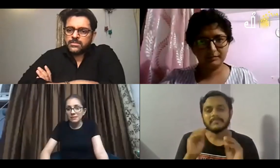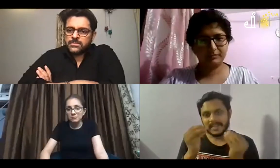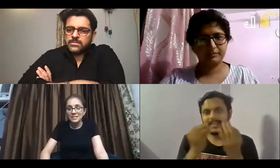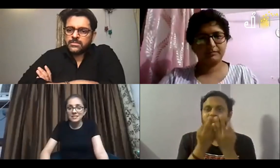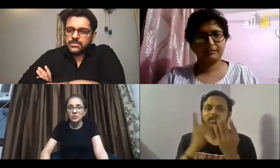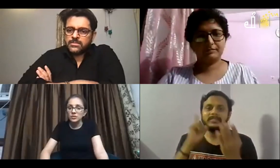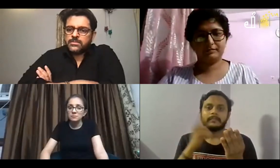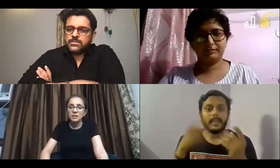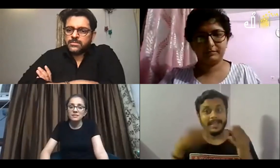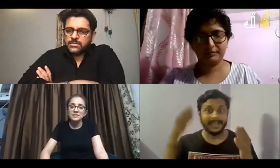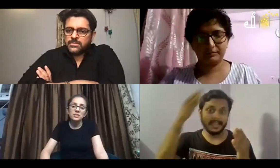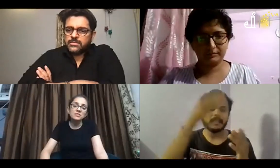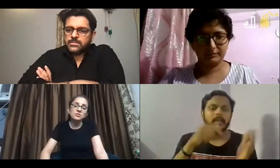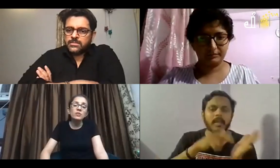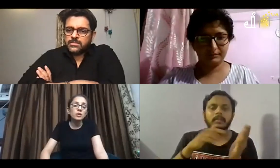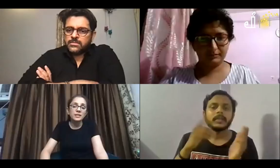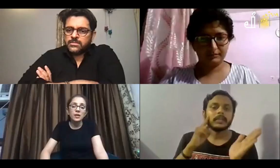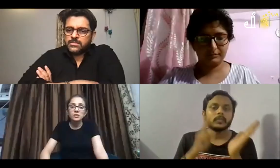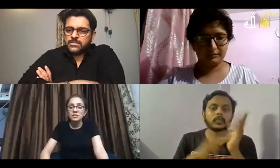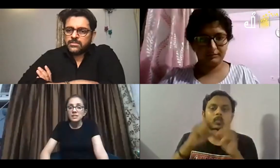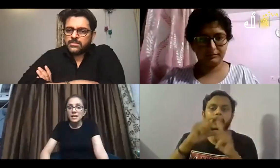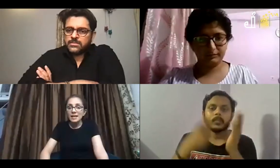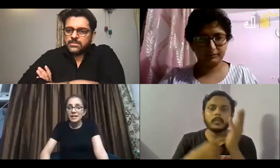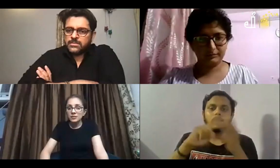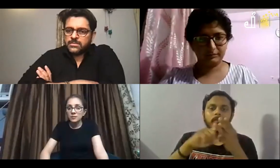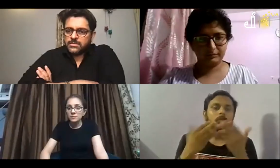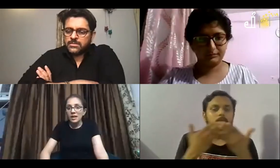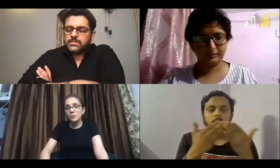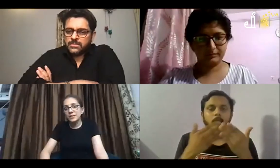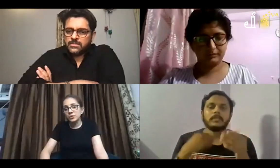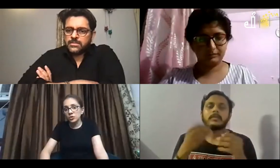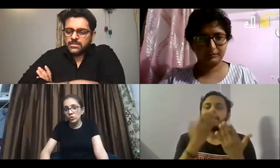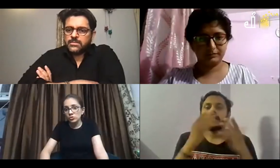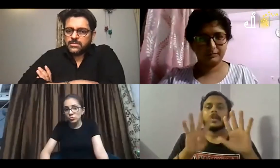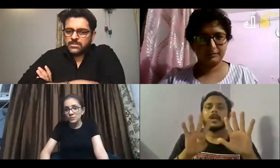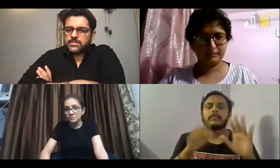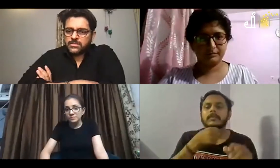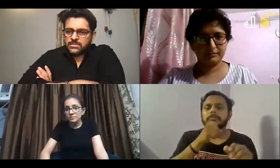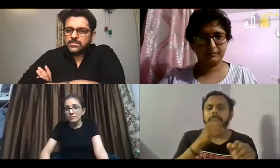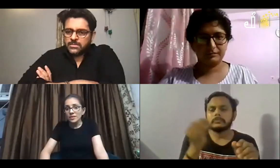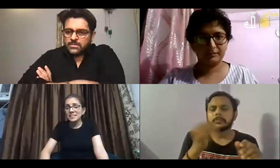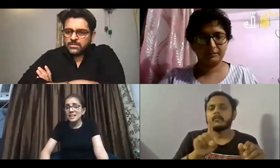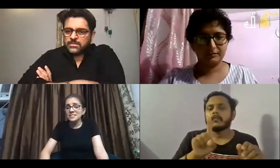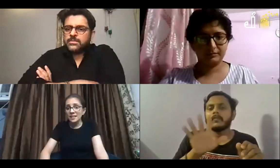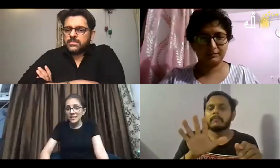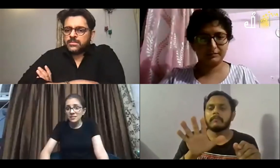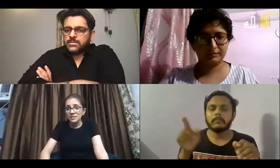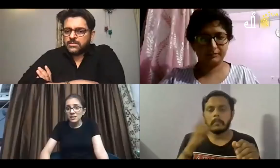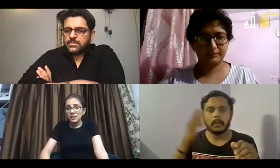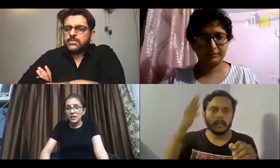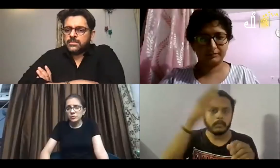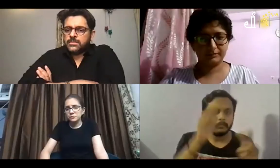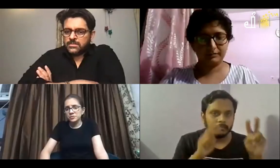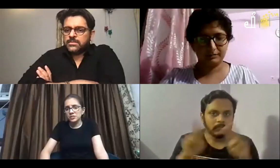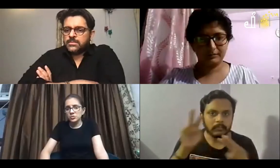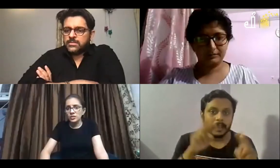my deaf friends, that cochlear implant is something that's not working out. And I went to indoor school in class 9.